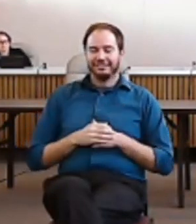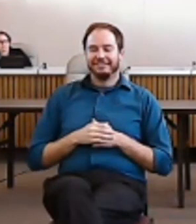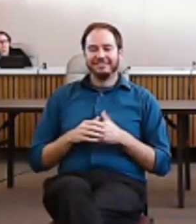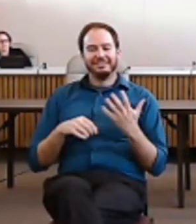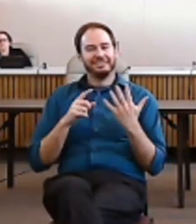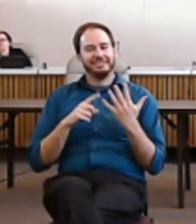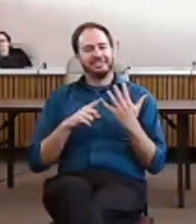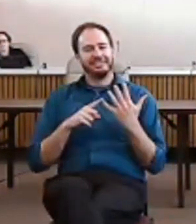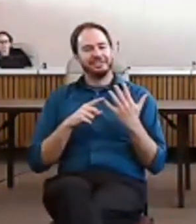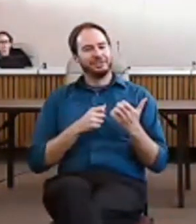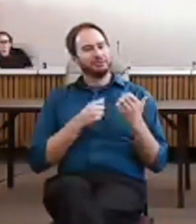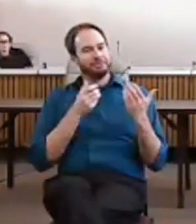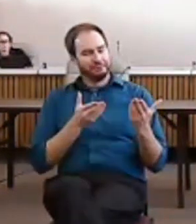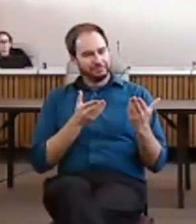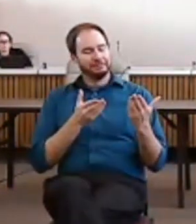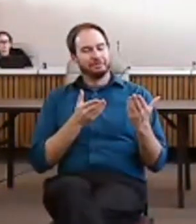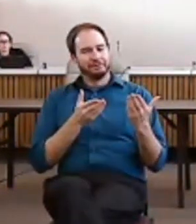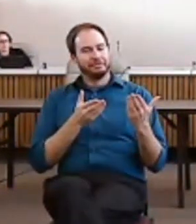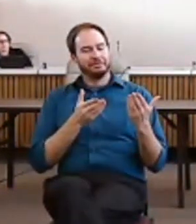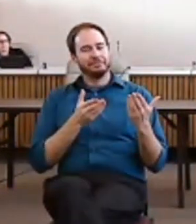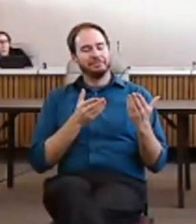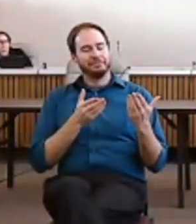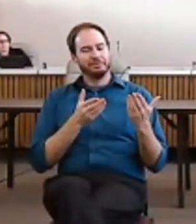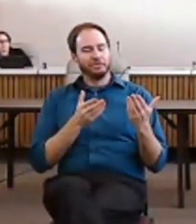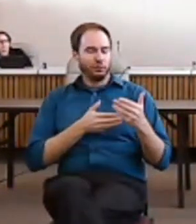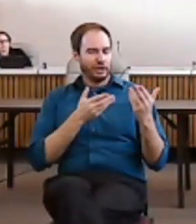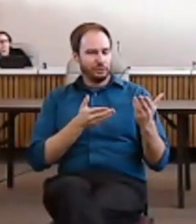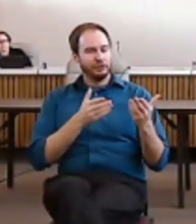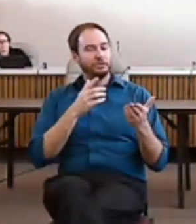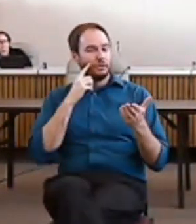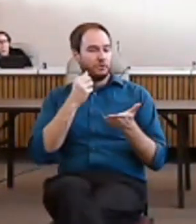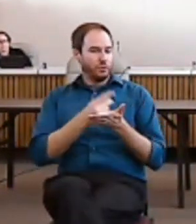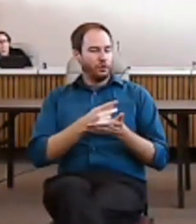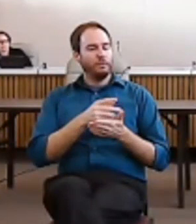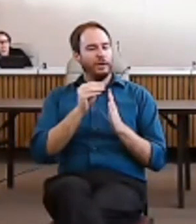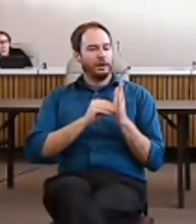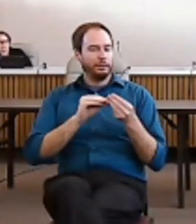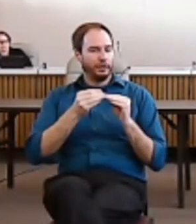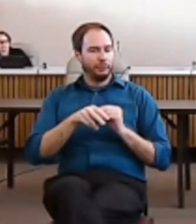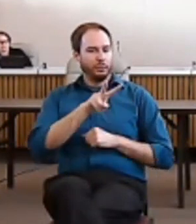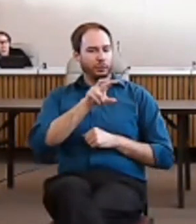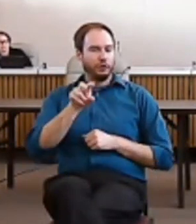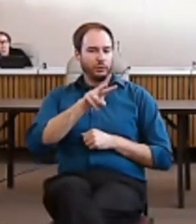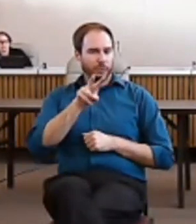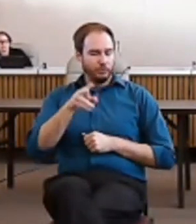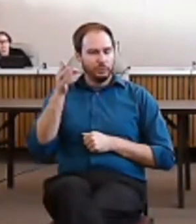Mr. Supervisor, fellow town board members, I'd like to make a motion to approve application number